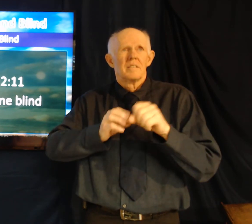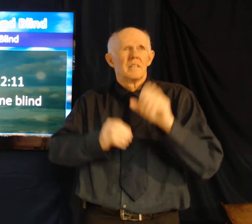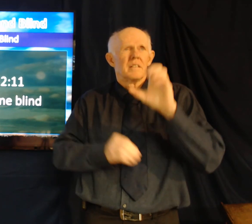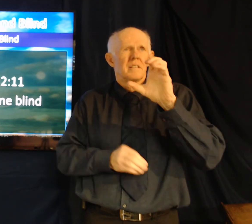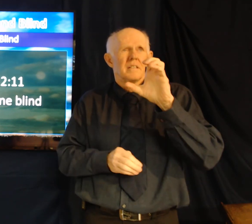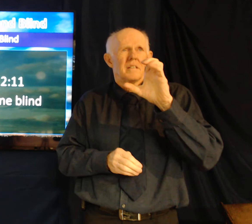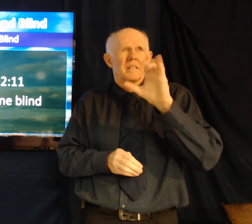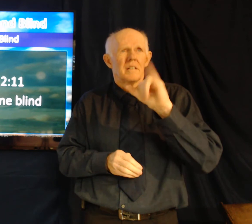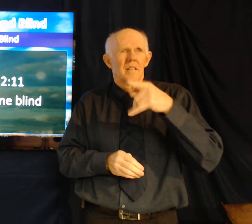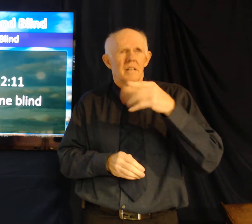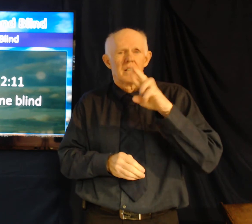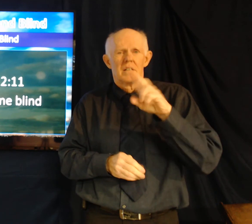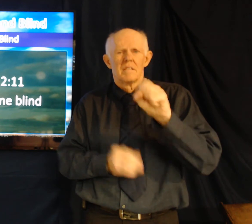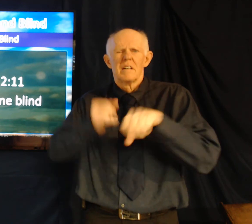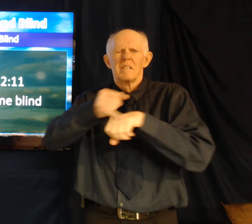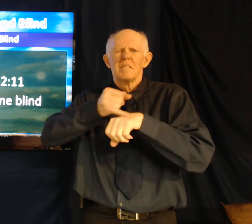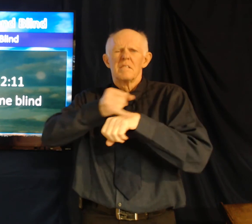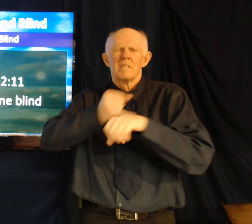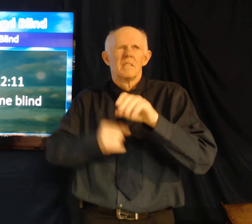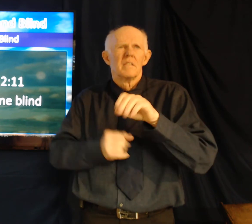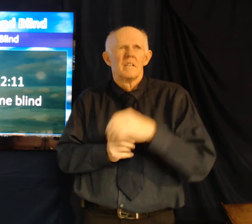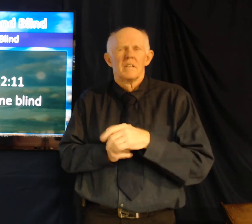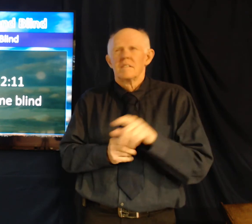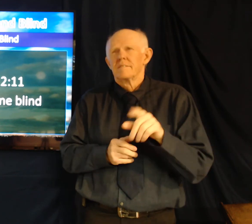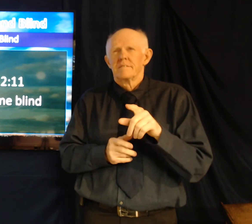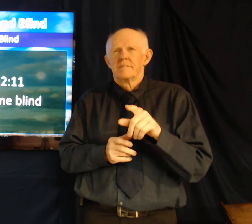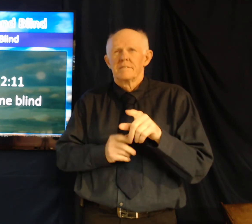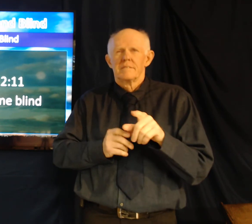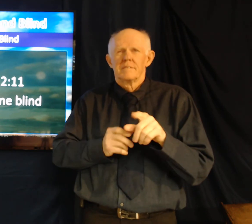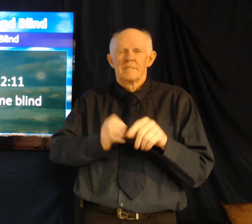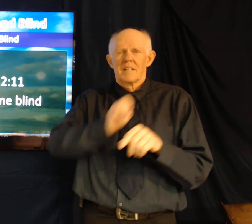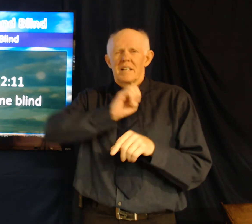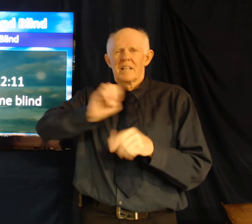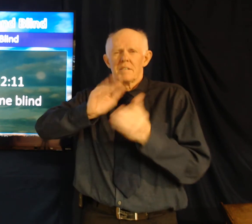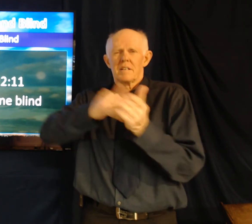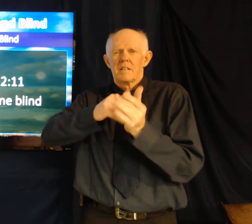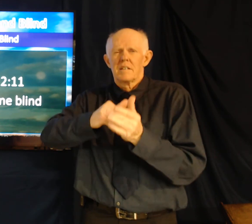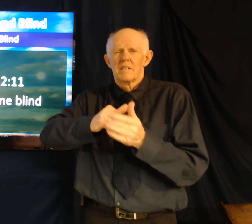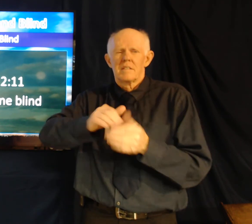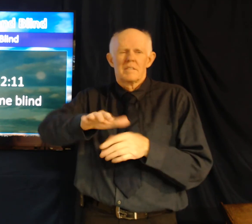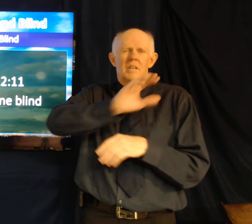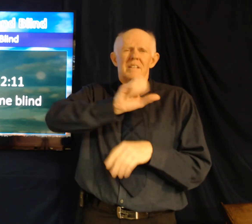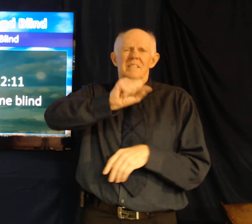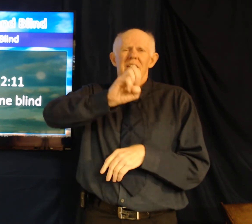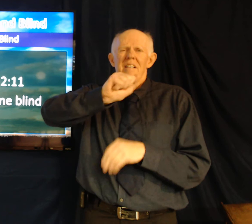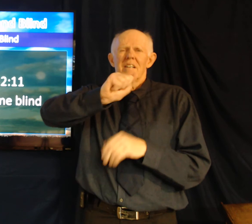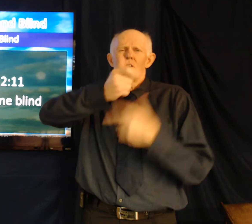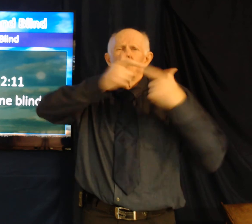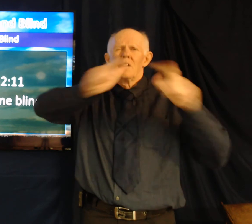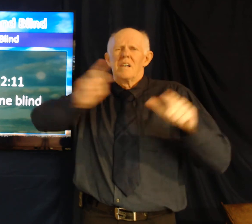Elamas in Cyprus became blind. In the East Central Asia,